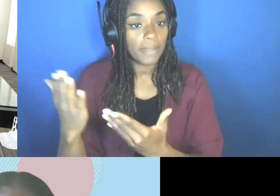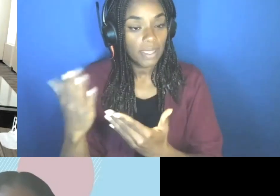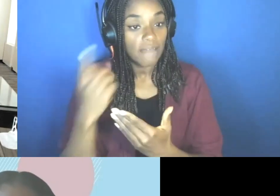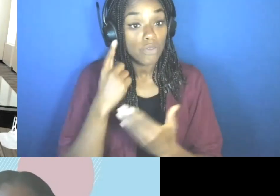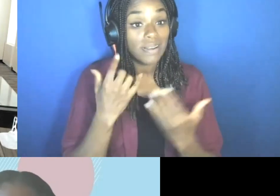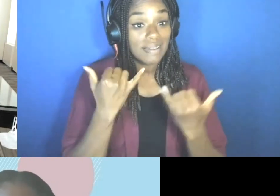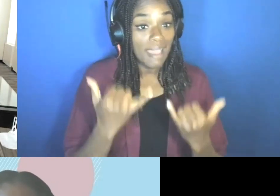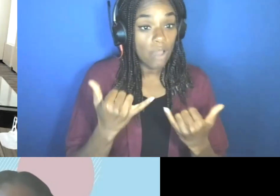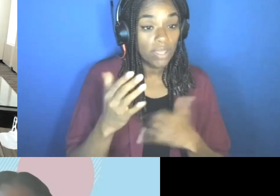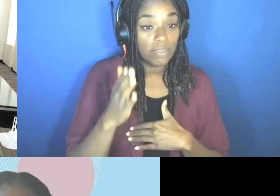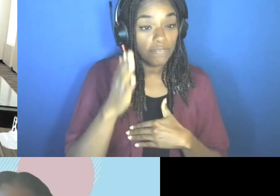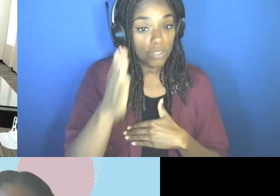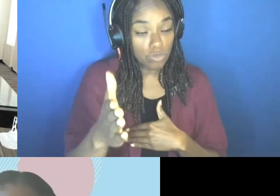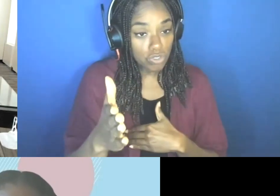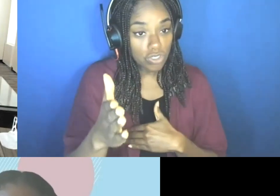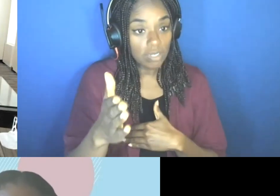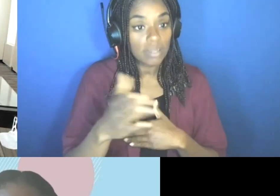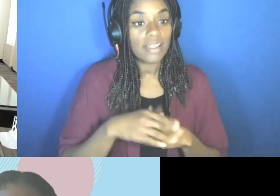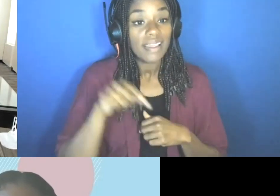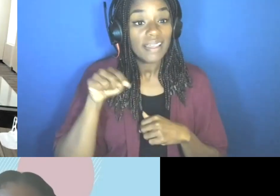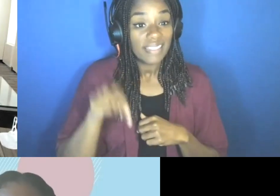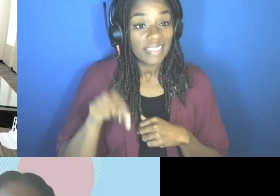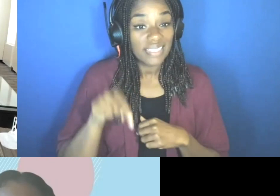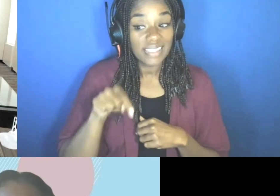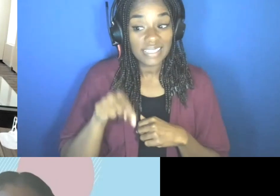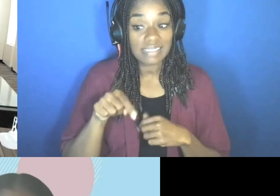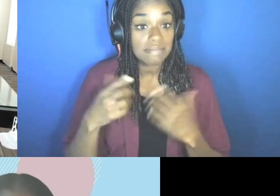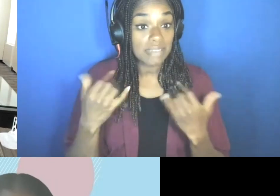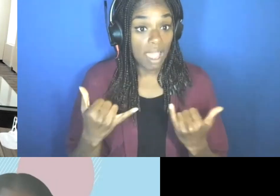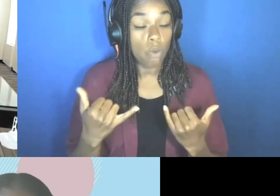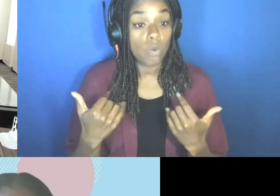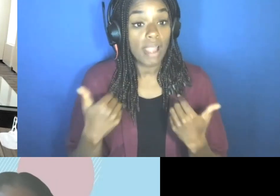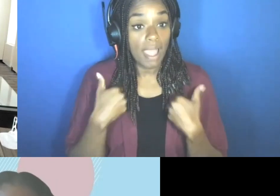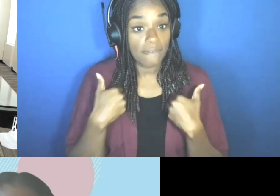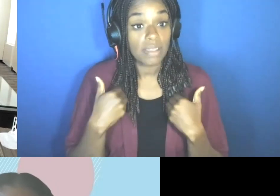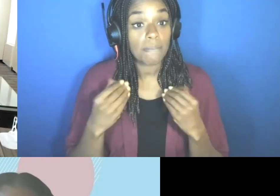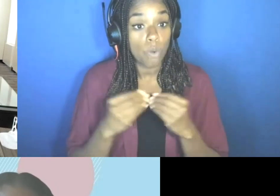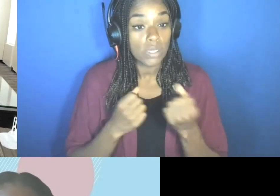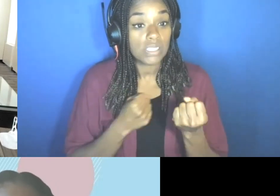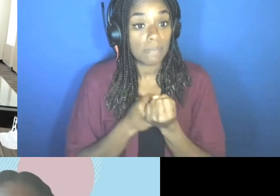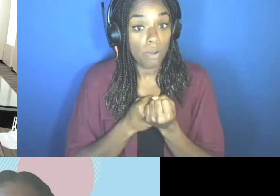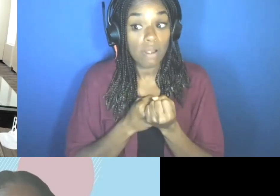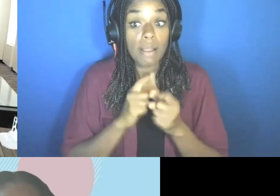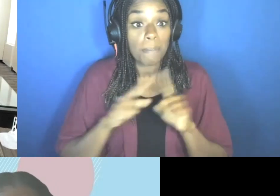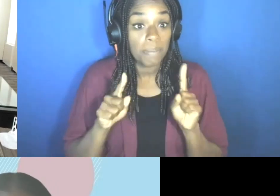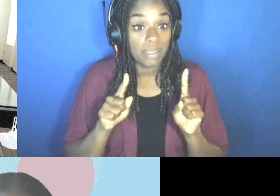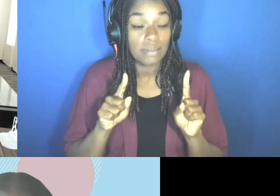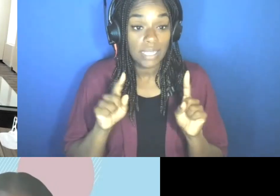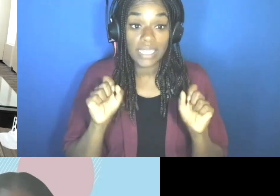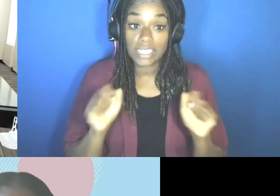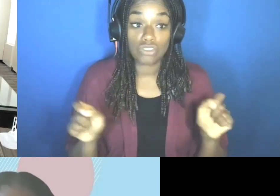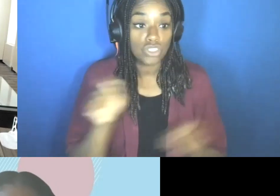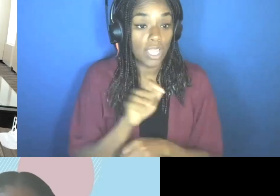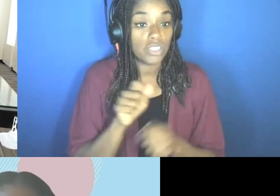I ask as this climate has seen more support poured into communities. However, this could change with the new